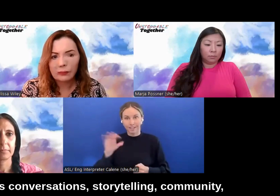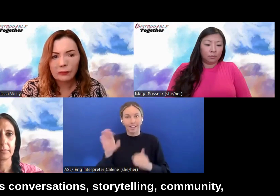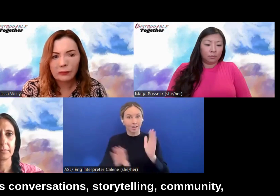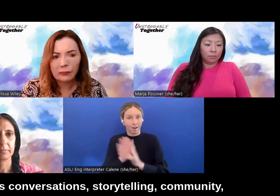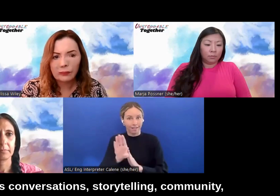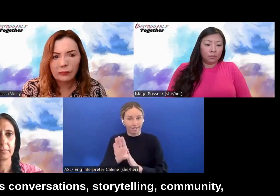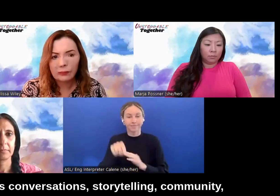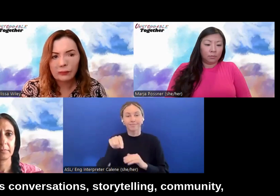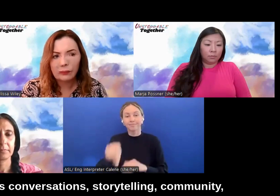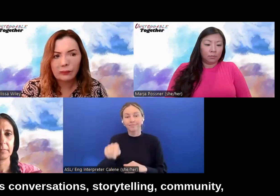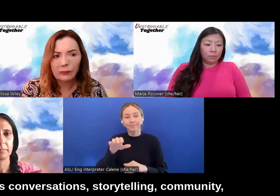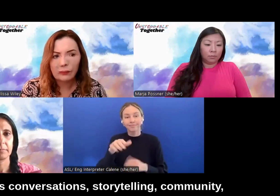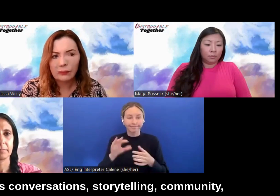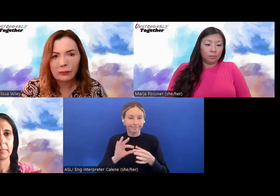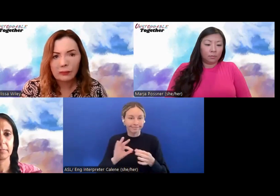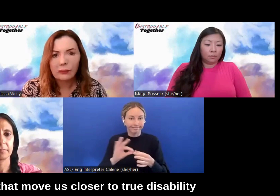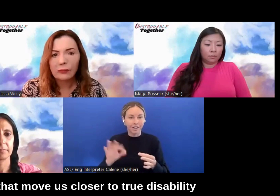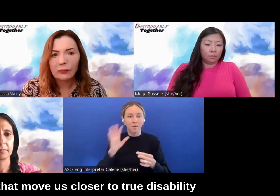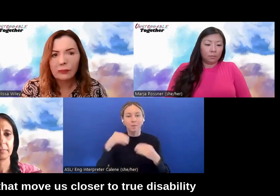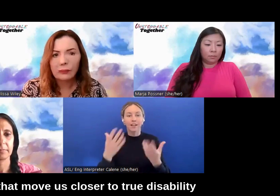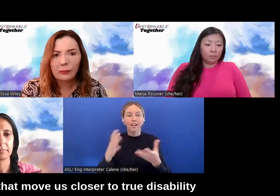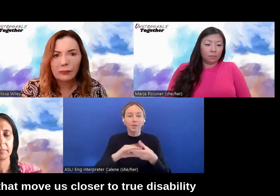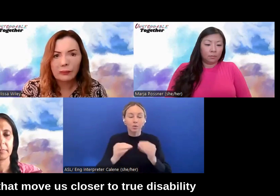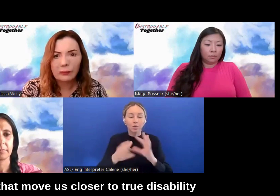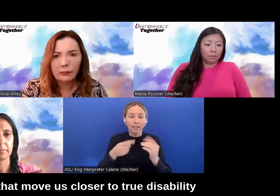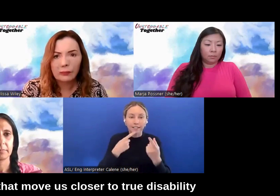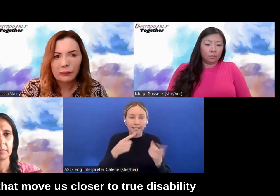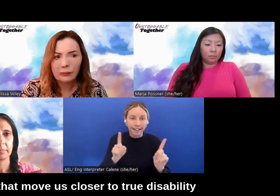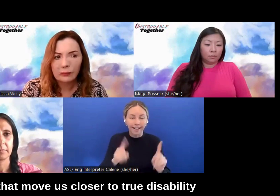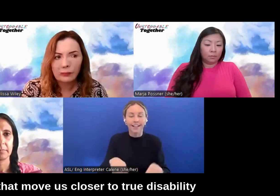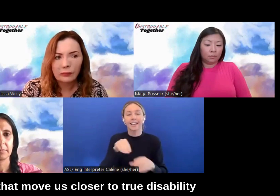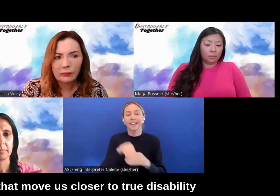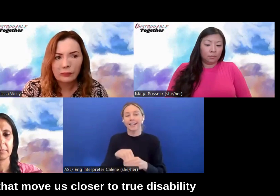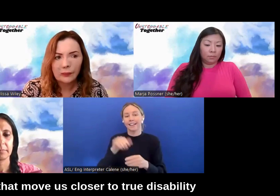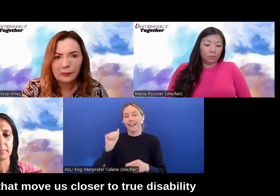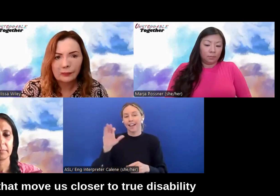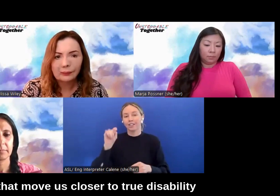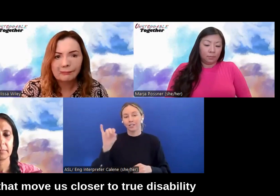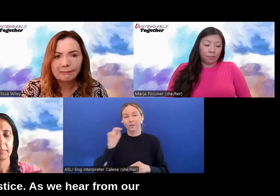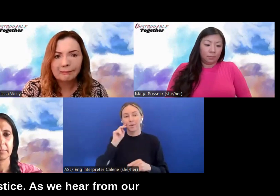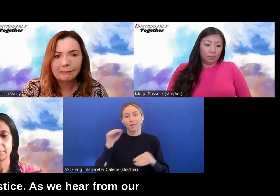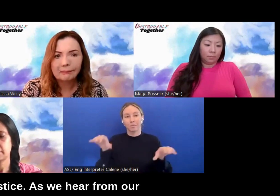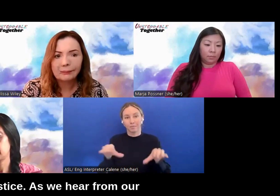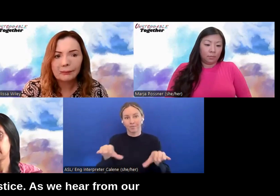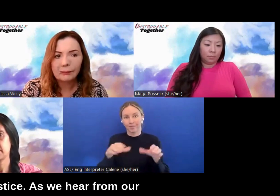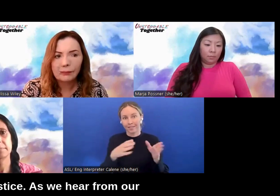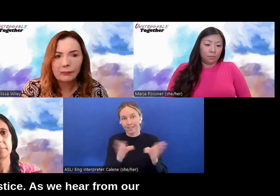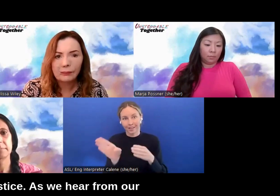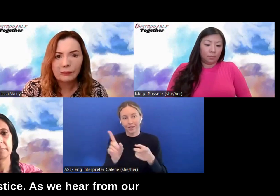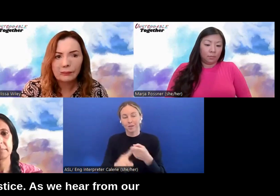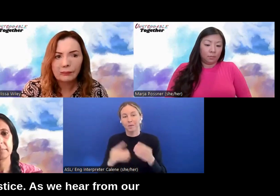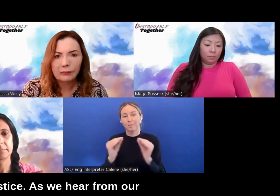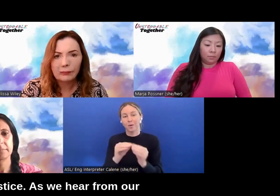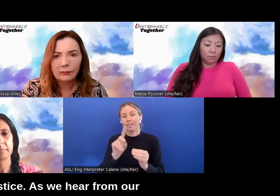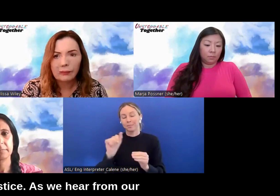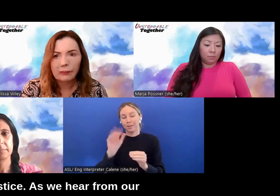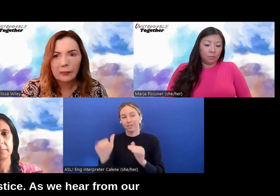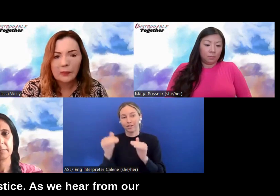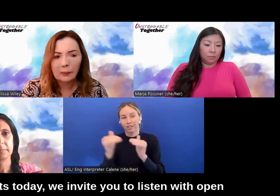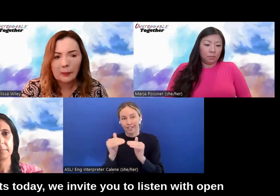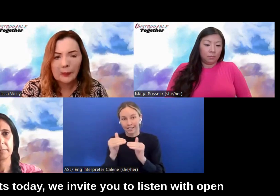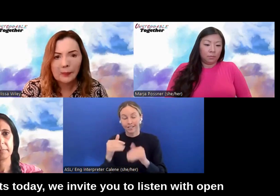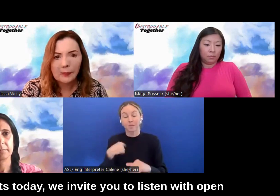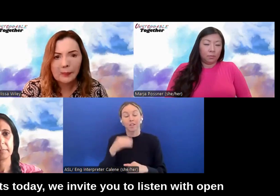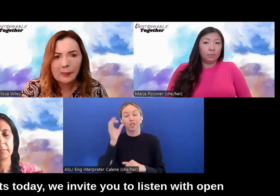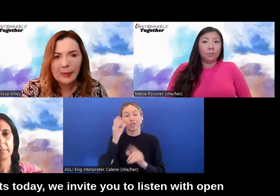us conversations, storytelling, community, and actions that move us closer to true disability justice. As we hear